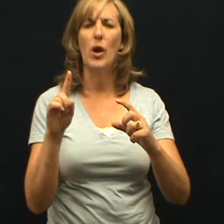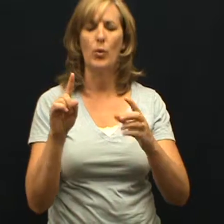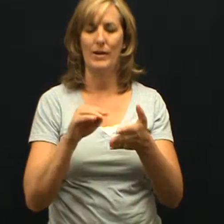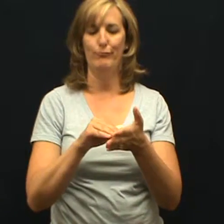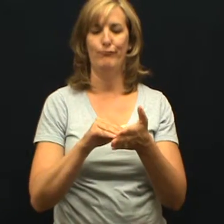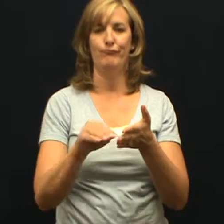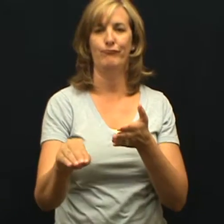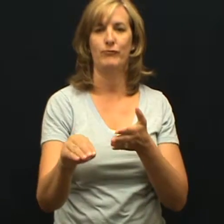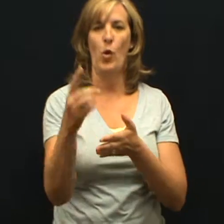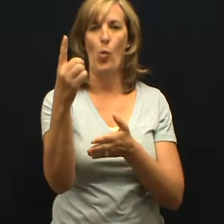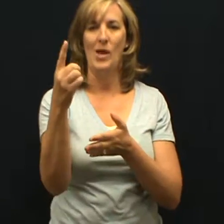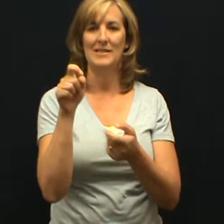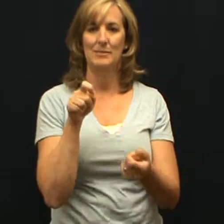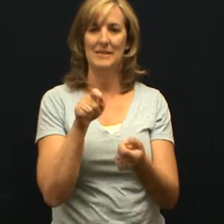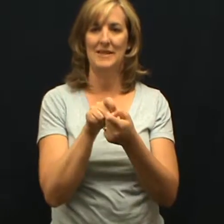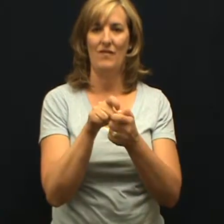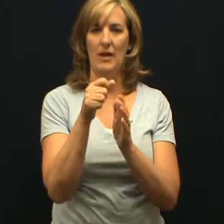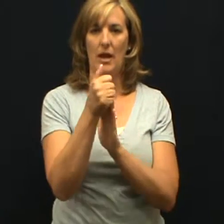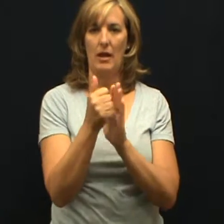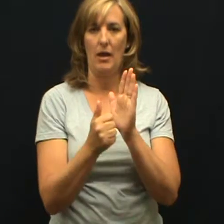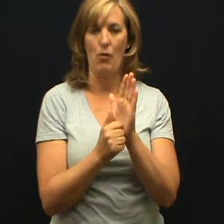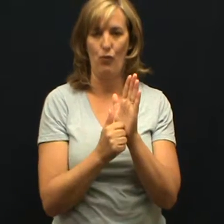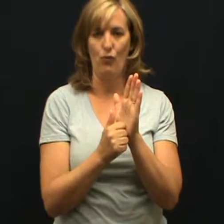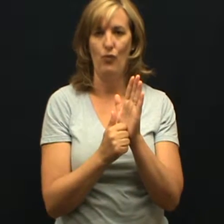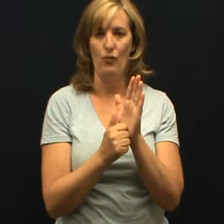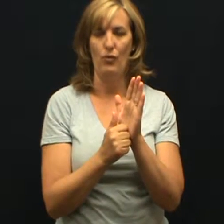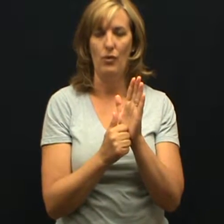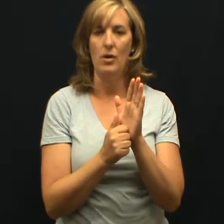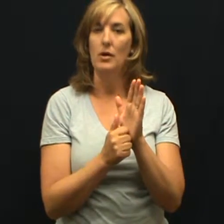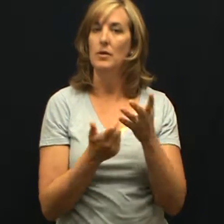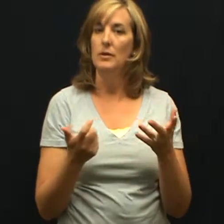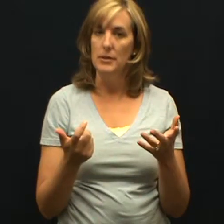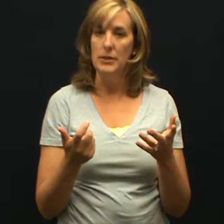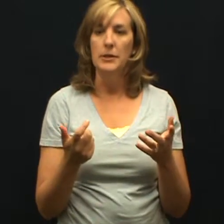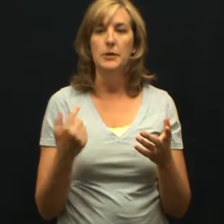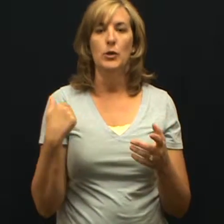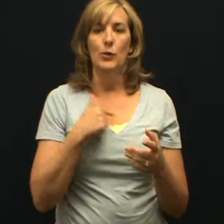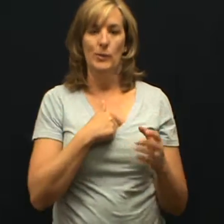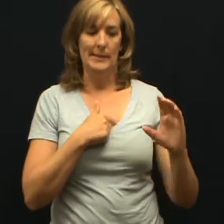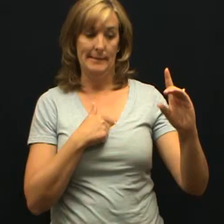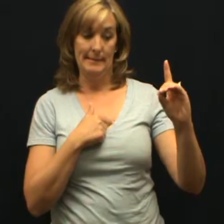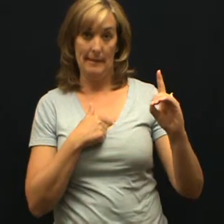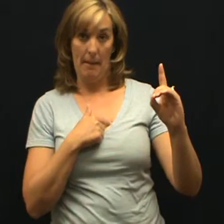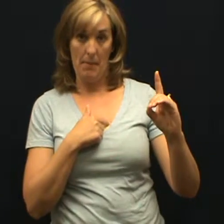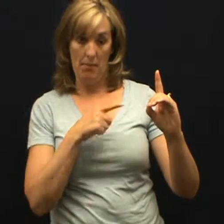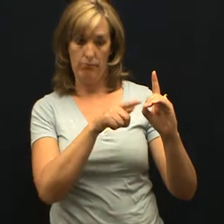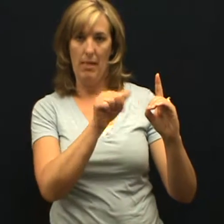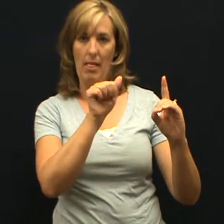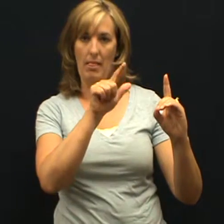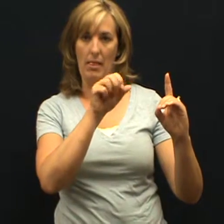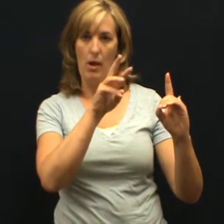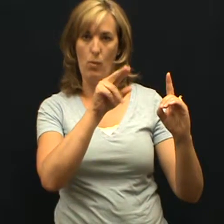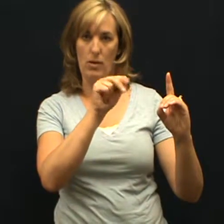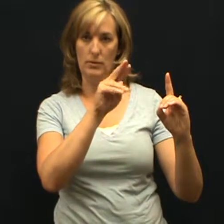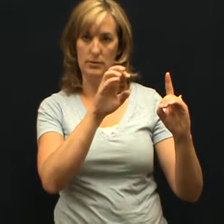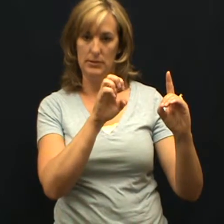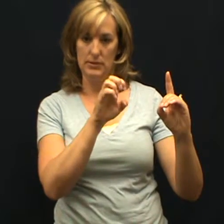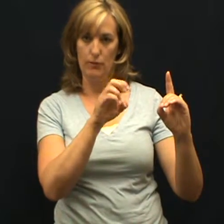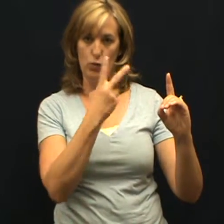our allowance accounting, where we debited the allowance for doubtful accounts for $800 and